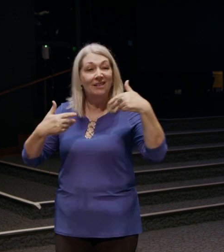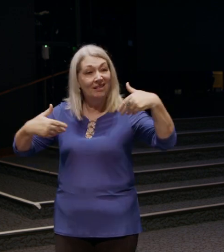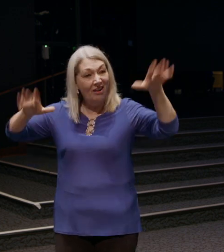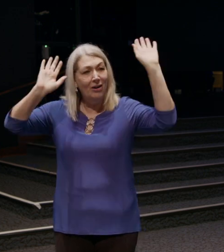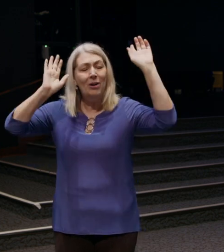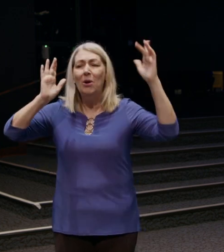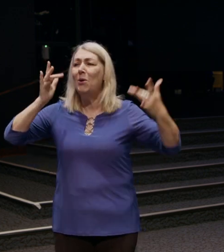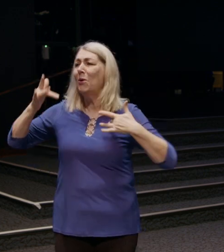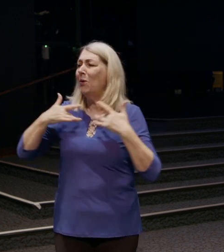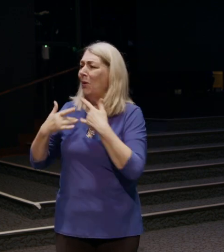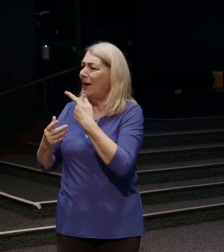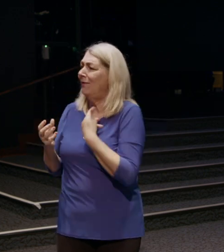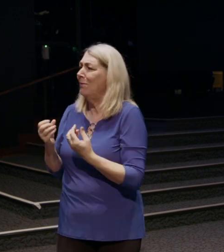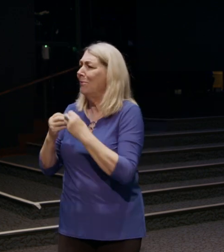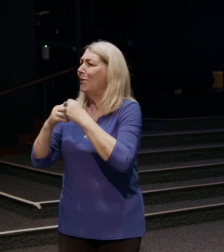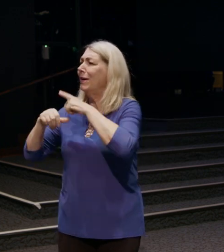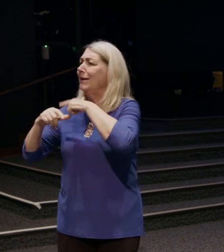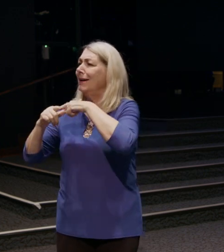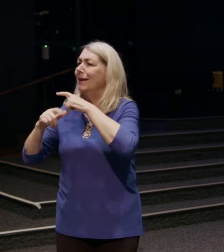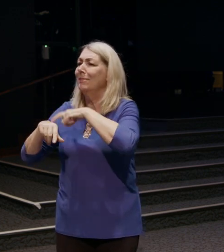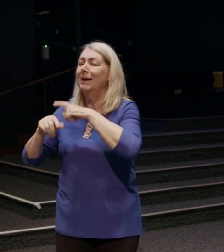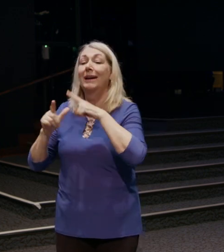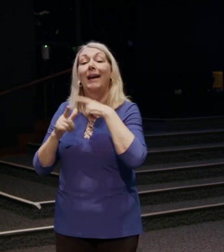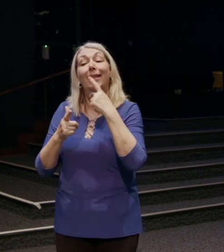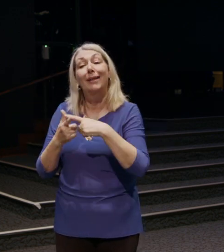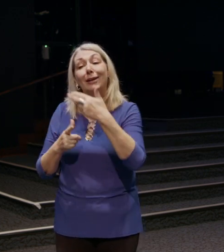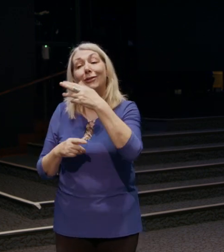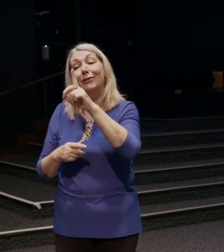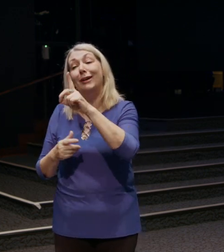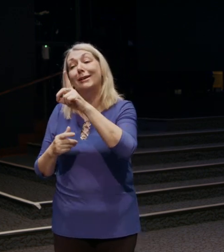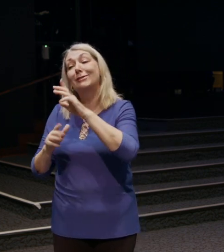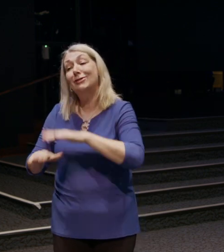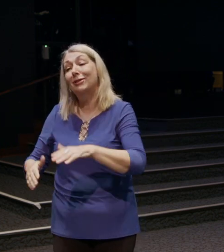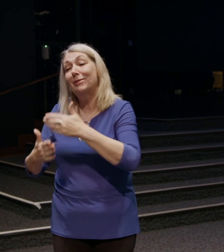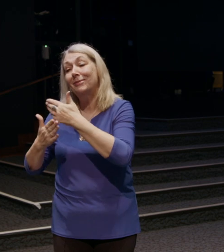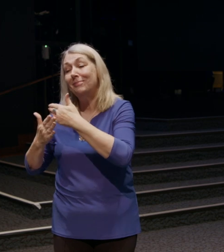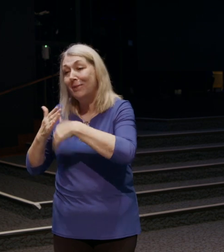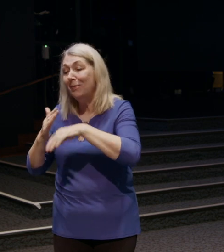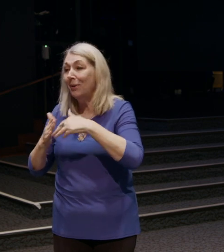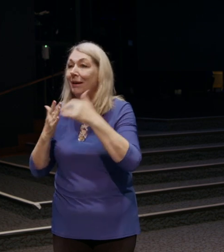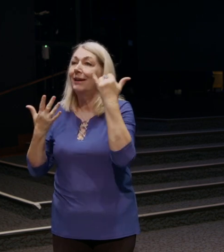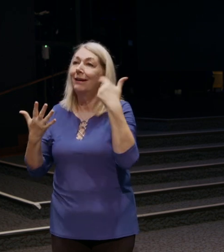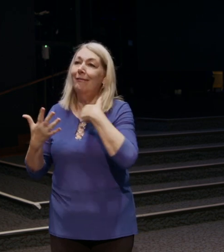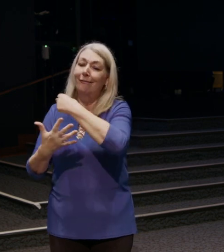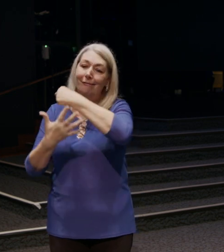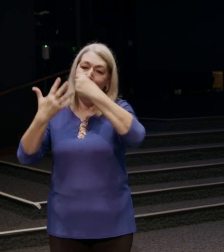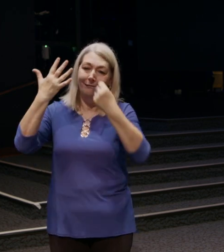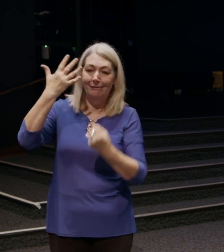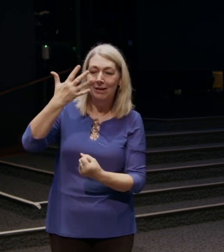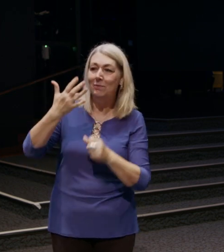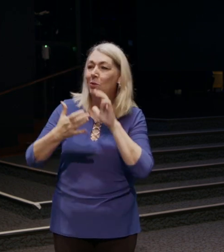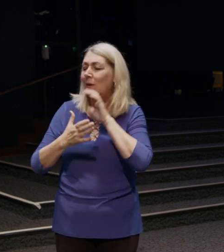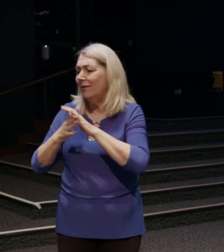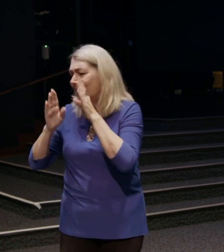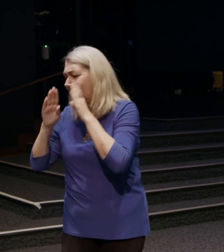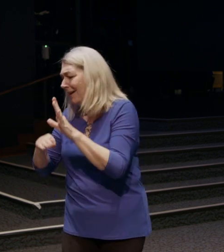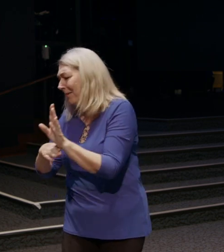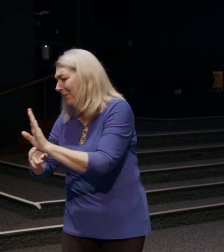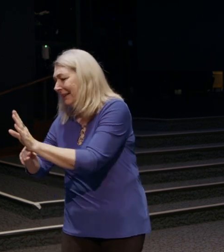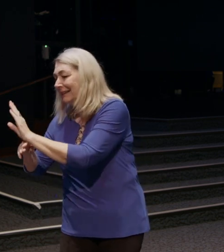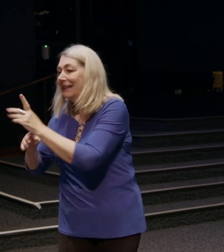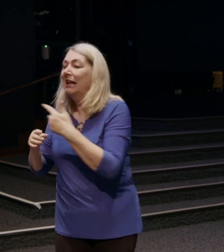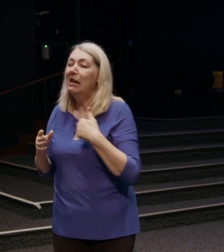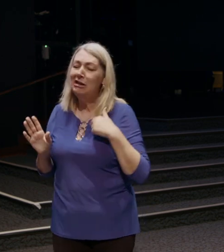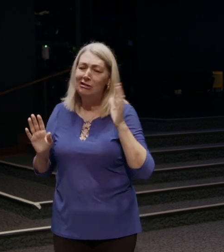the grandkids started coming and down and down and down. So I'm living life on the low end of the totem pole.